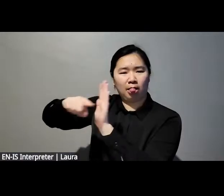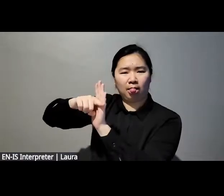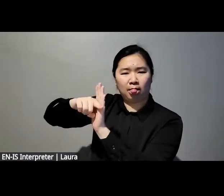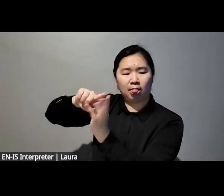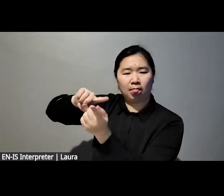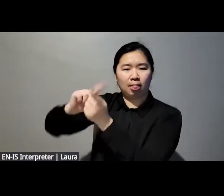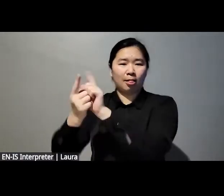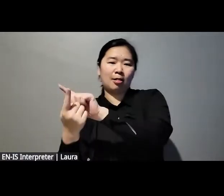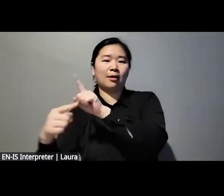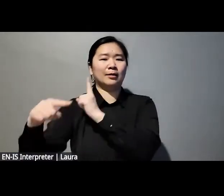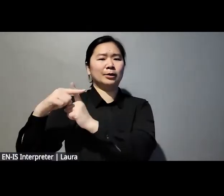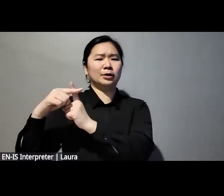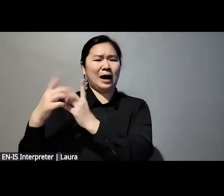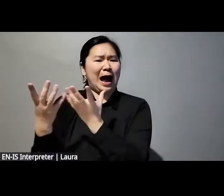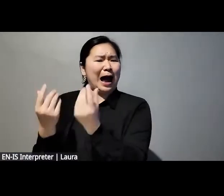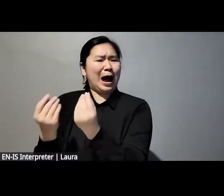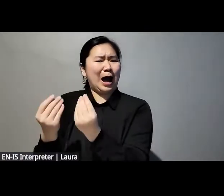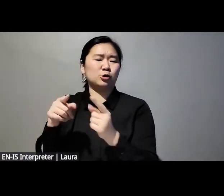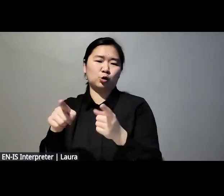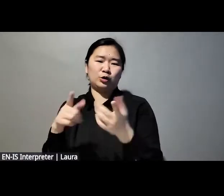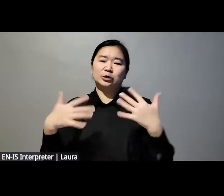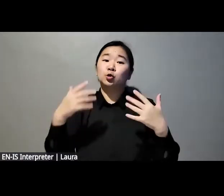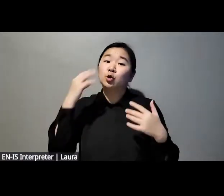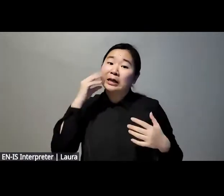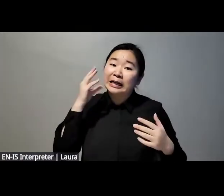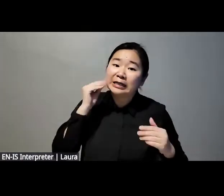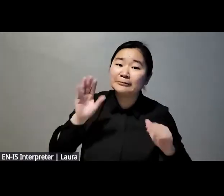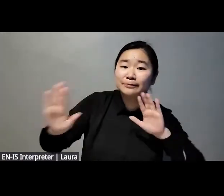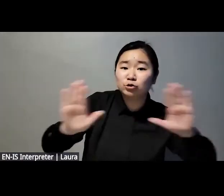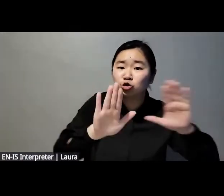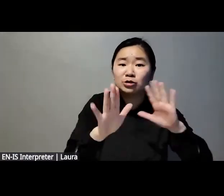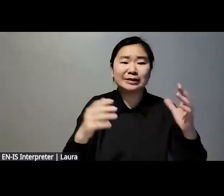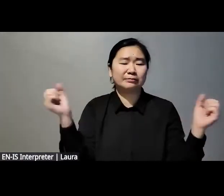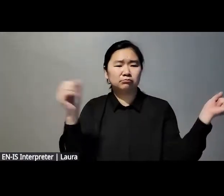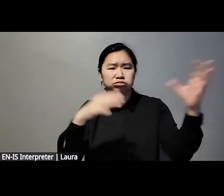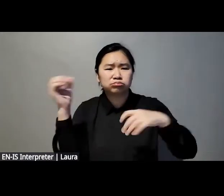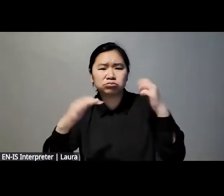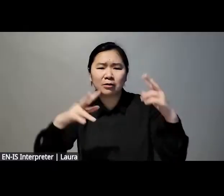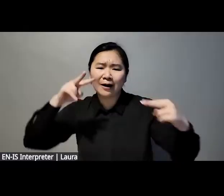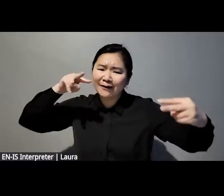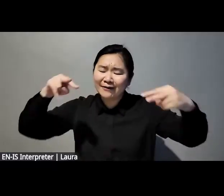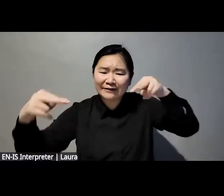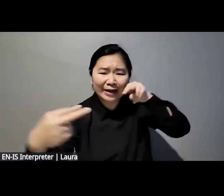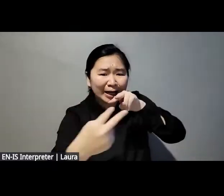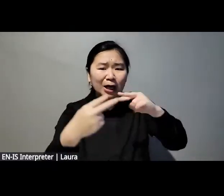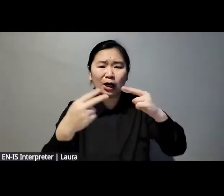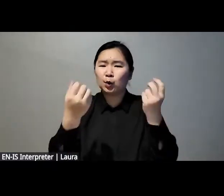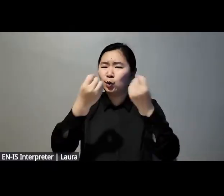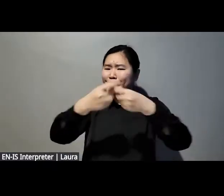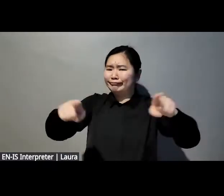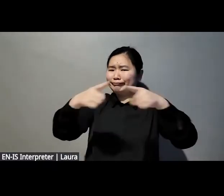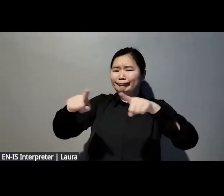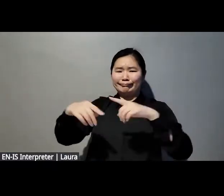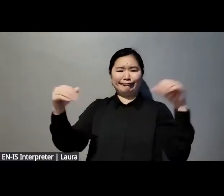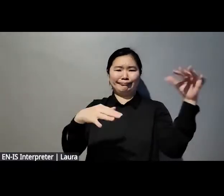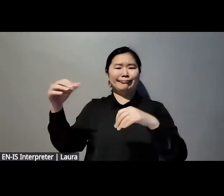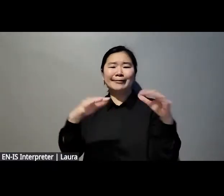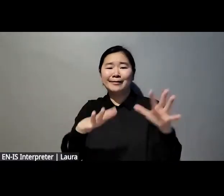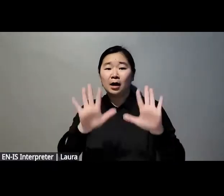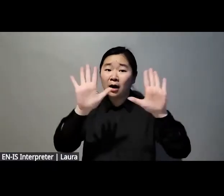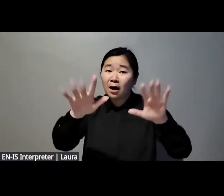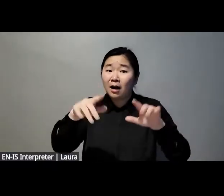And also there is a root cause of stigma that should be looked into to help in understanding the role of different types